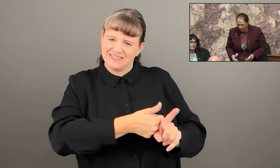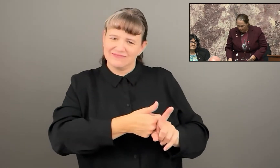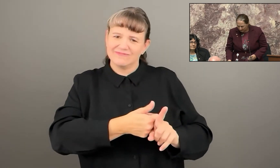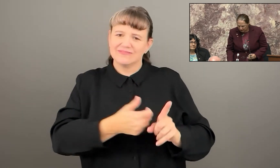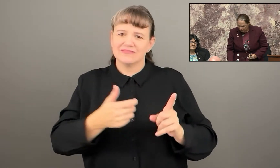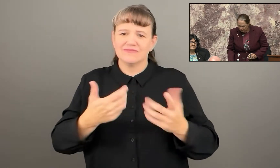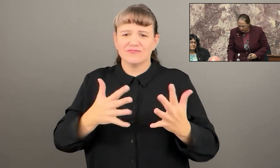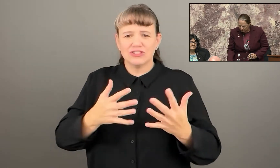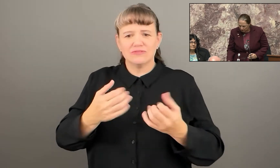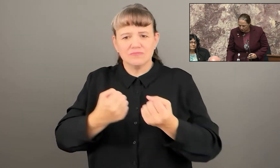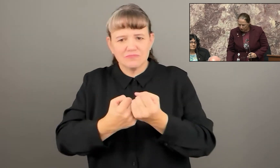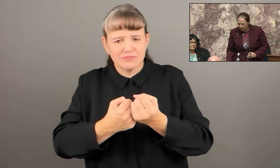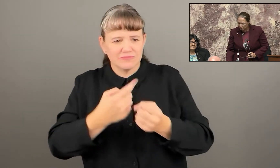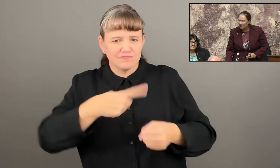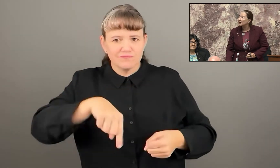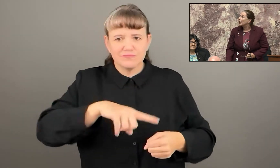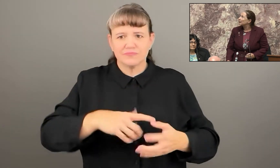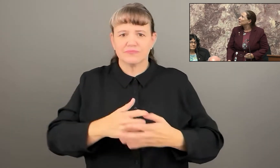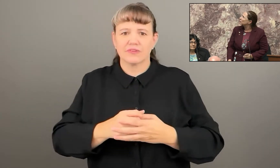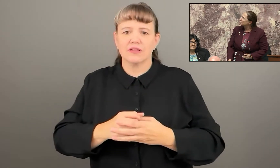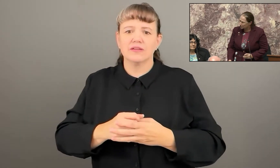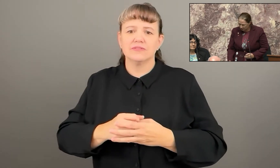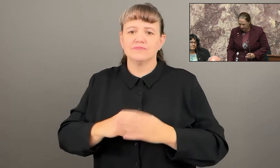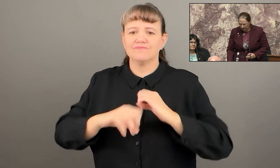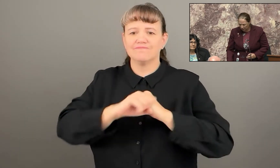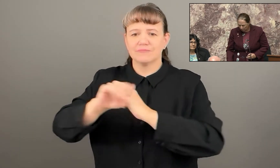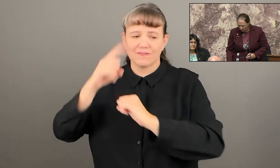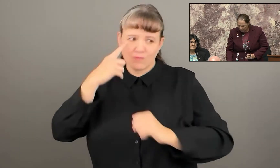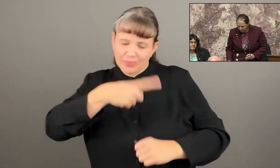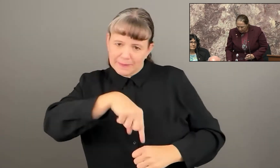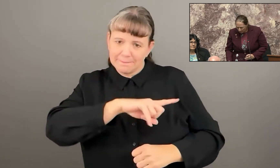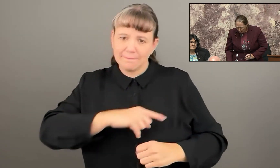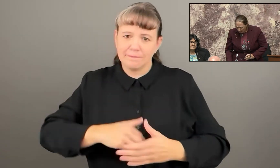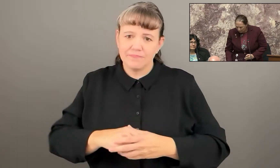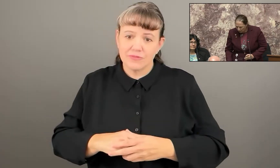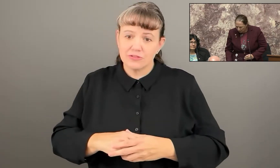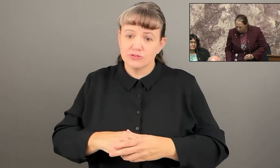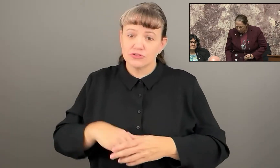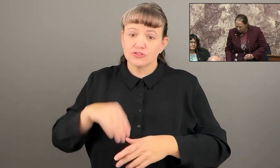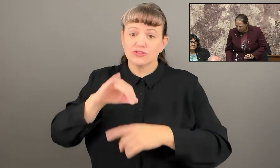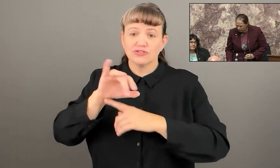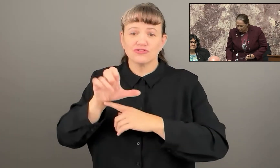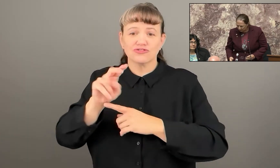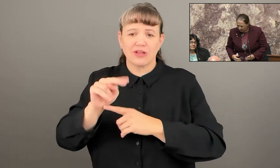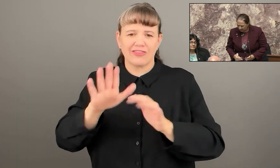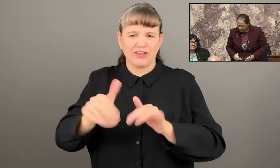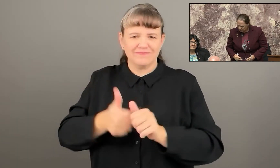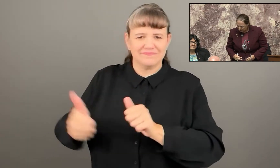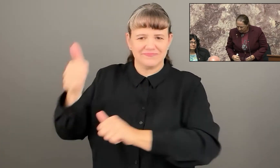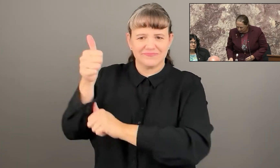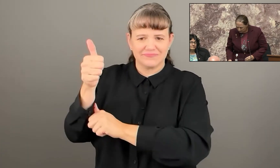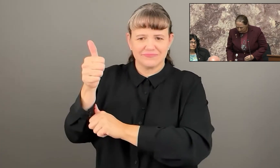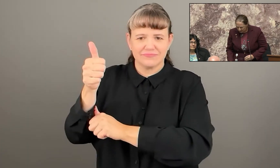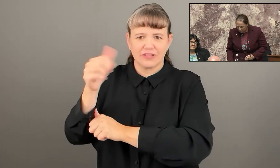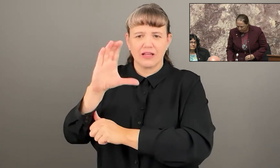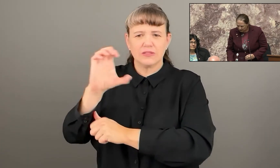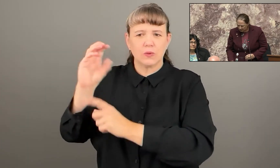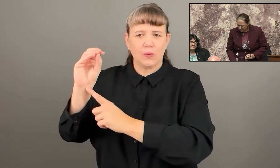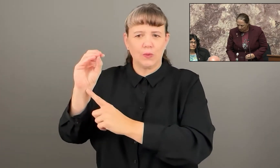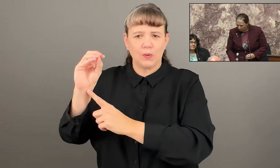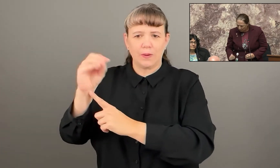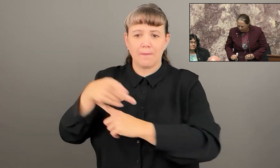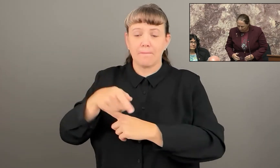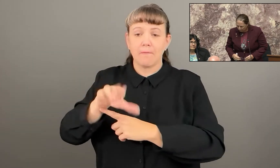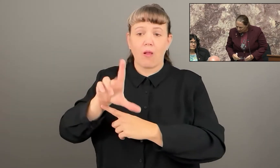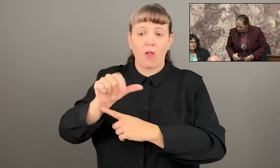they do, and I'd just like to introduce Jen Lyle, who's their CEO, Paula Brill, who's with Engagement and Community